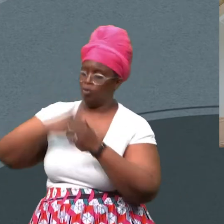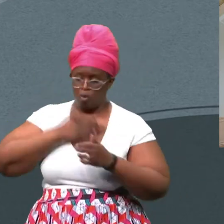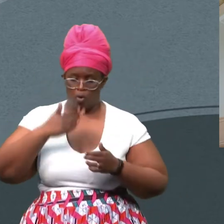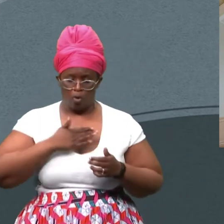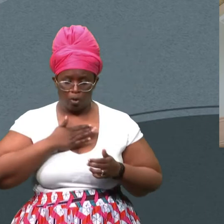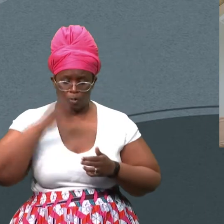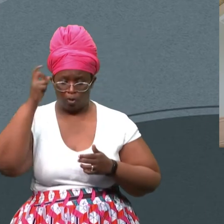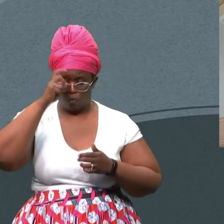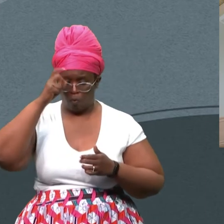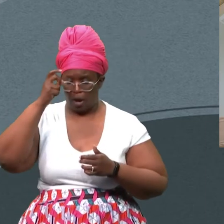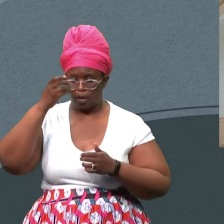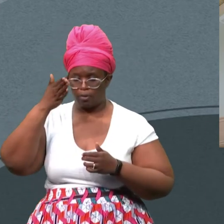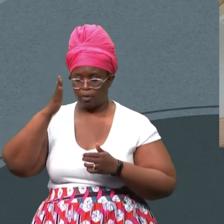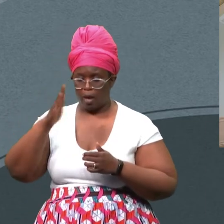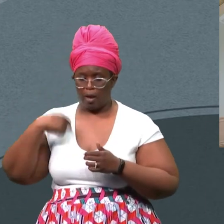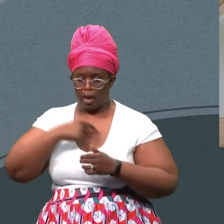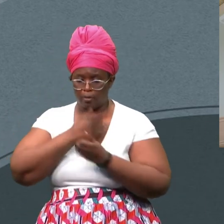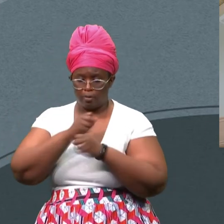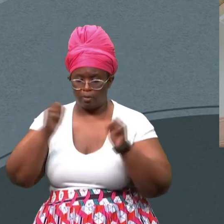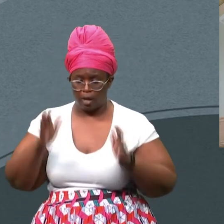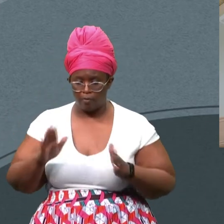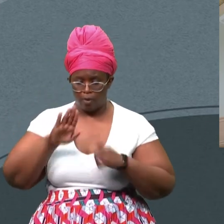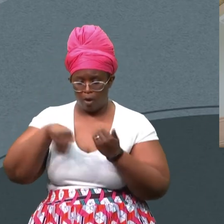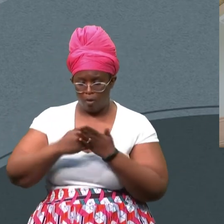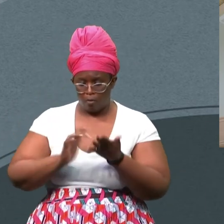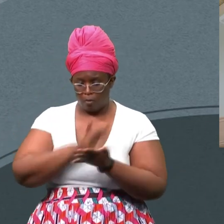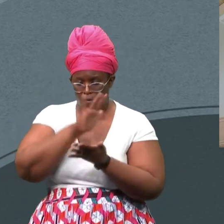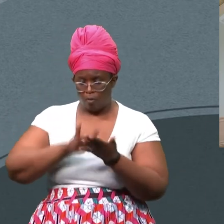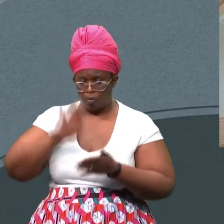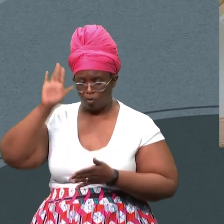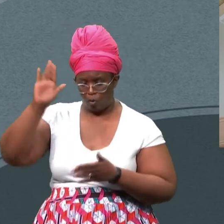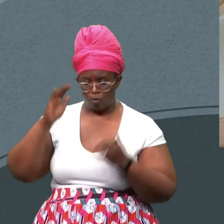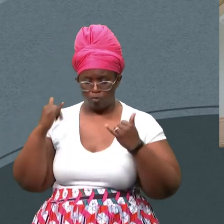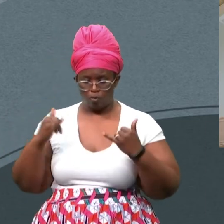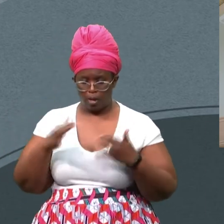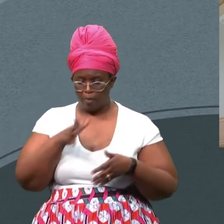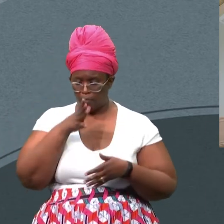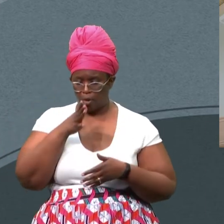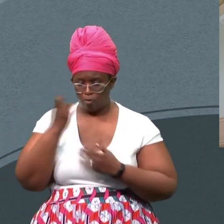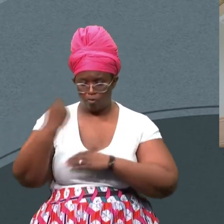all glory. Lord, this Mother's Day, we give you